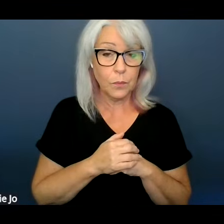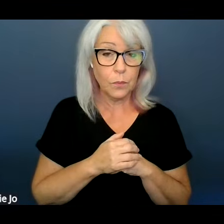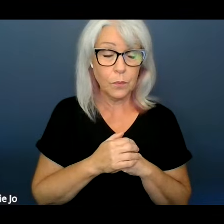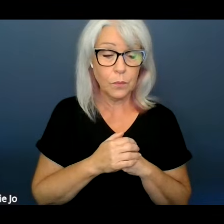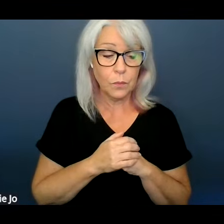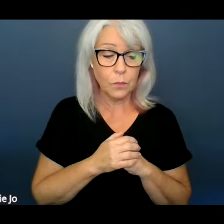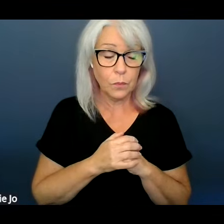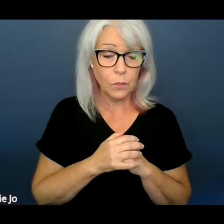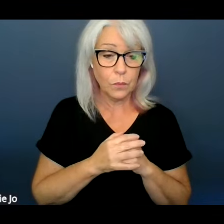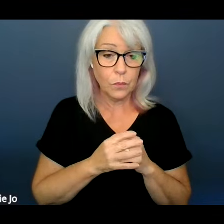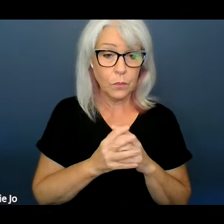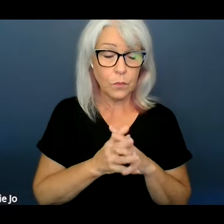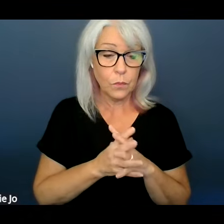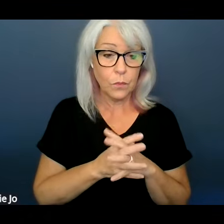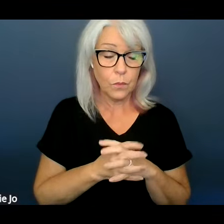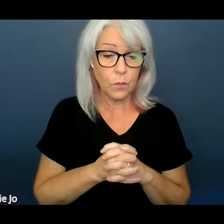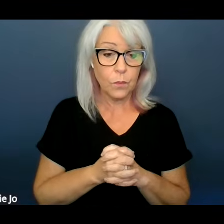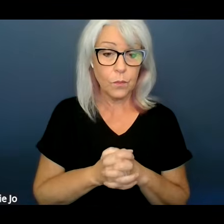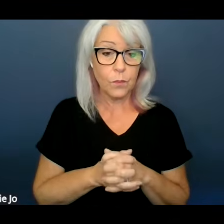but,